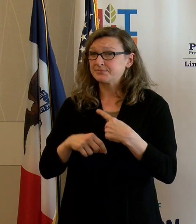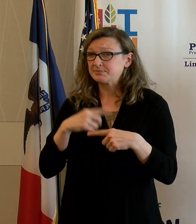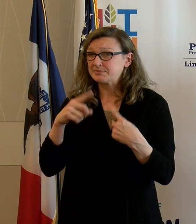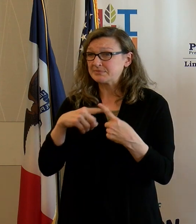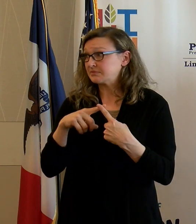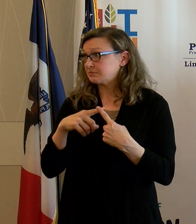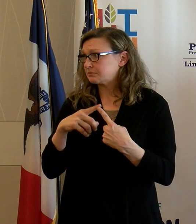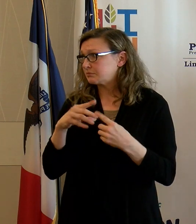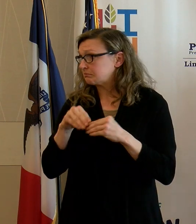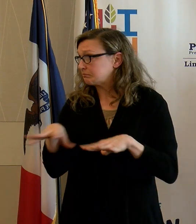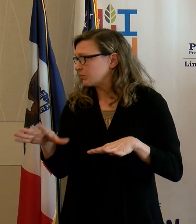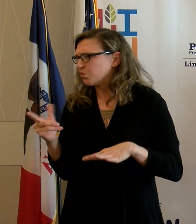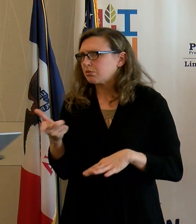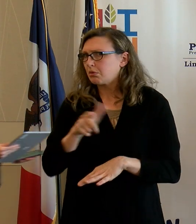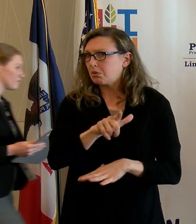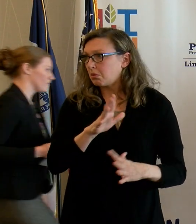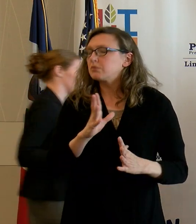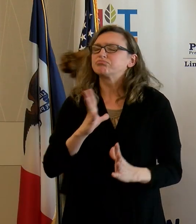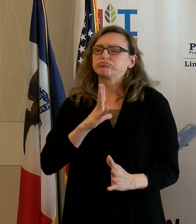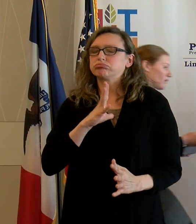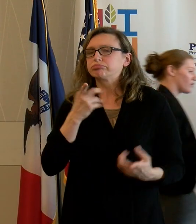Yep. we'll come back.